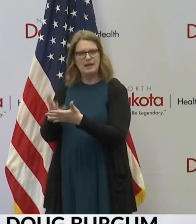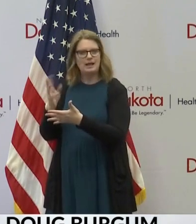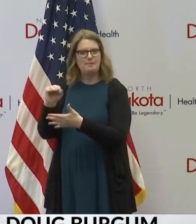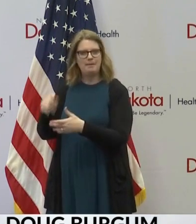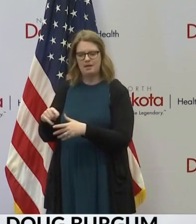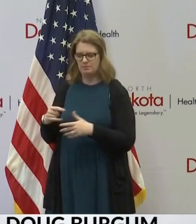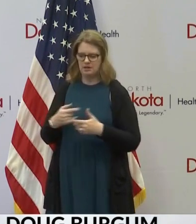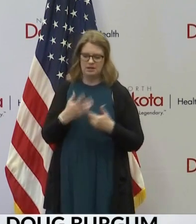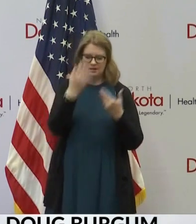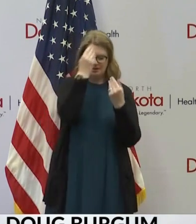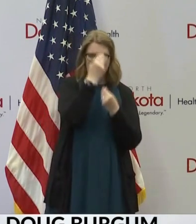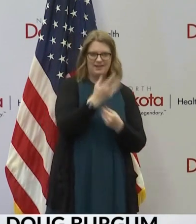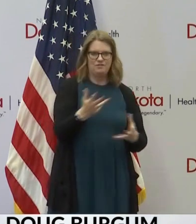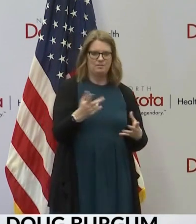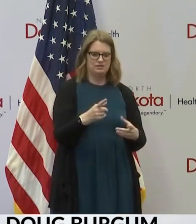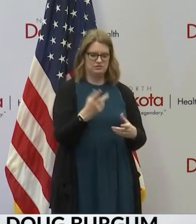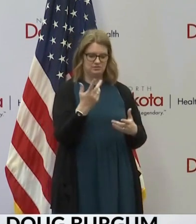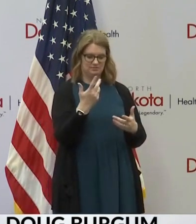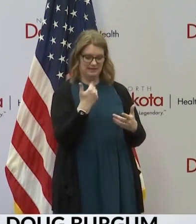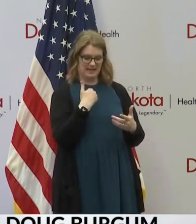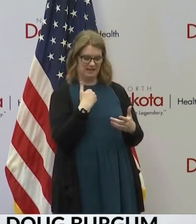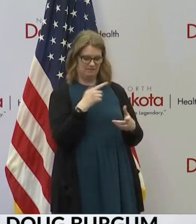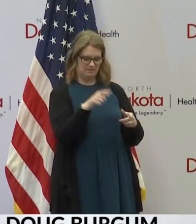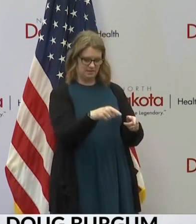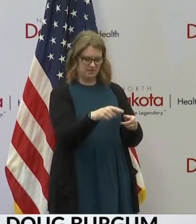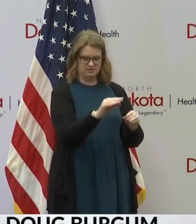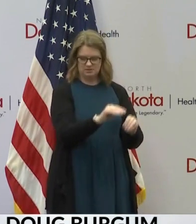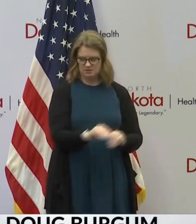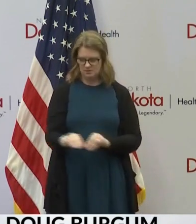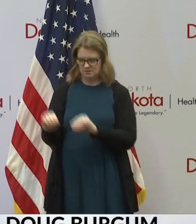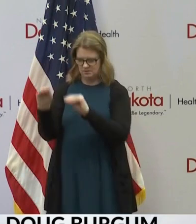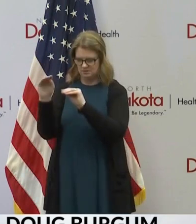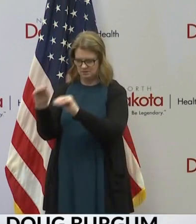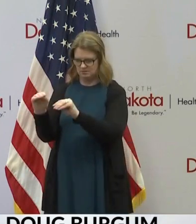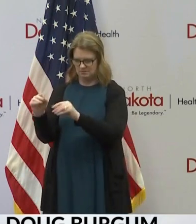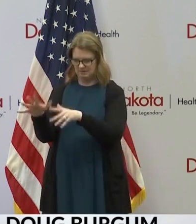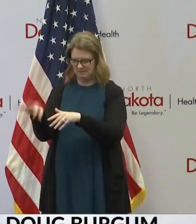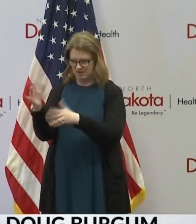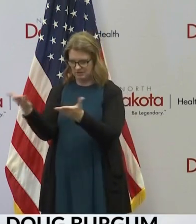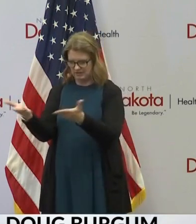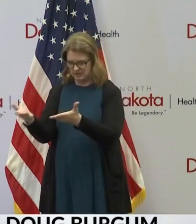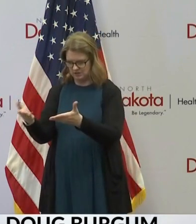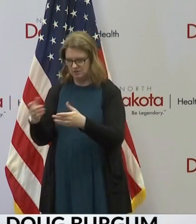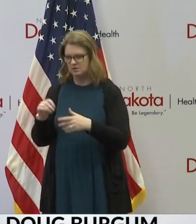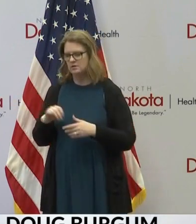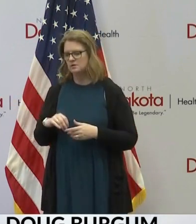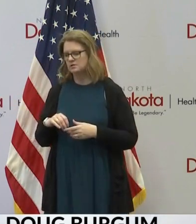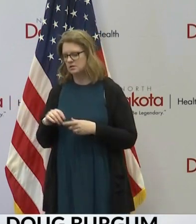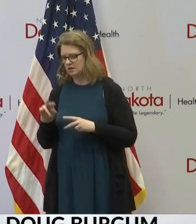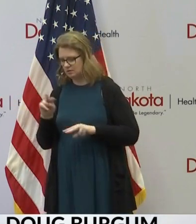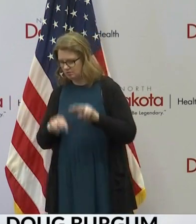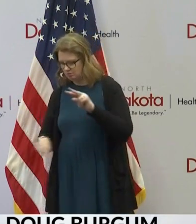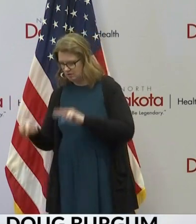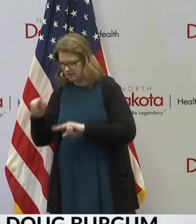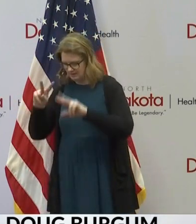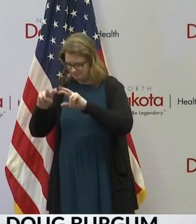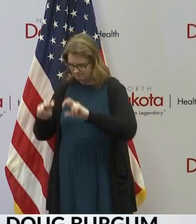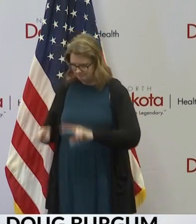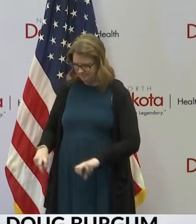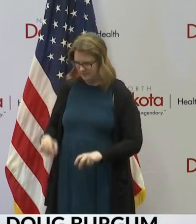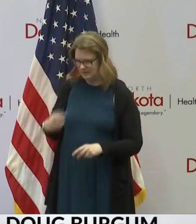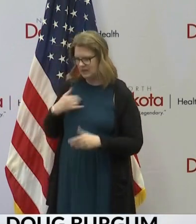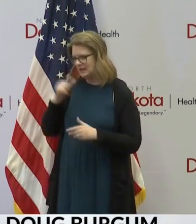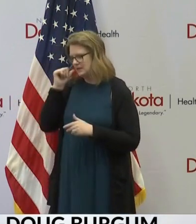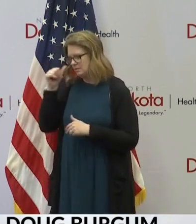and saying, this is where we found it yesterday. And then we modify the testing plan to say, tomorrow we should be testing here. And so we're really trying to